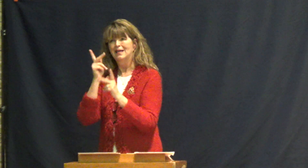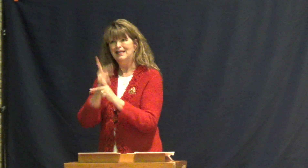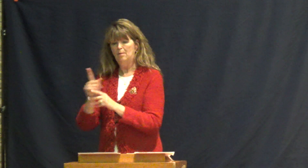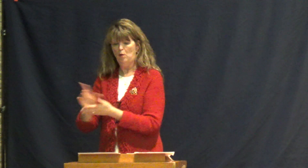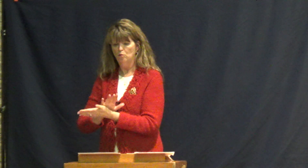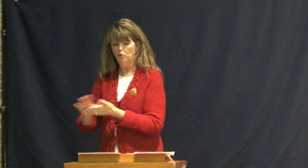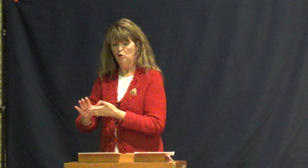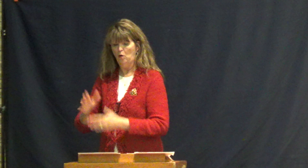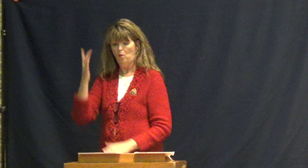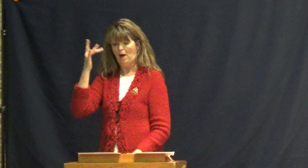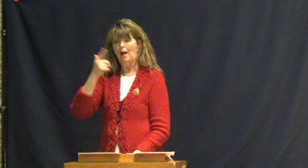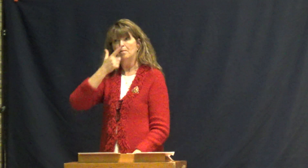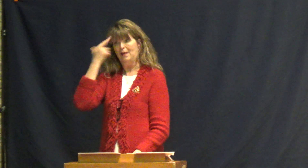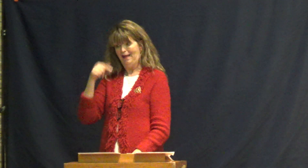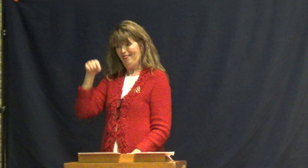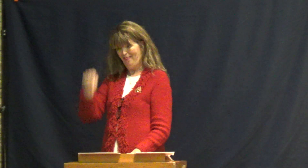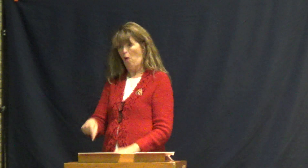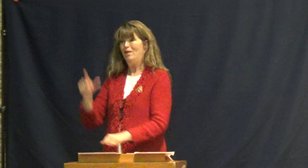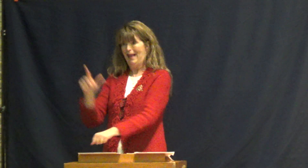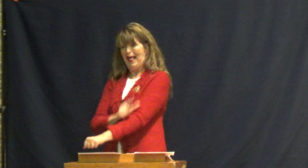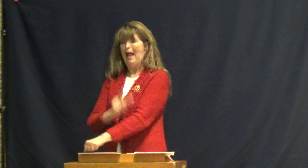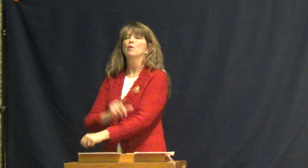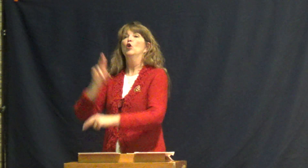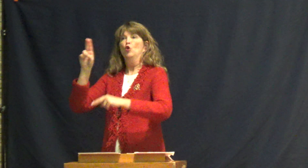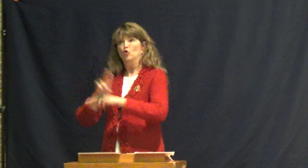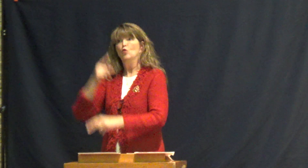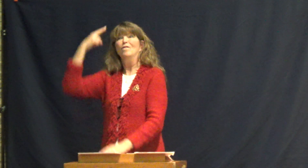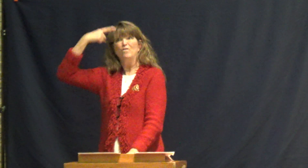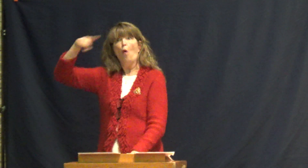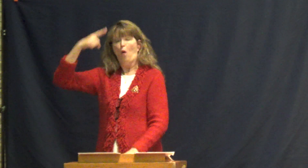because the lambs were used for temple sacrifices.